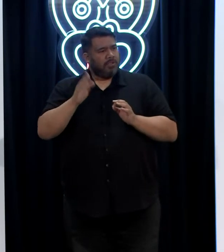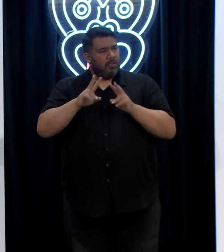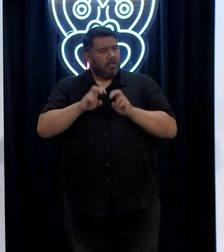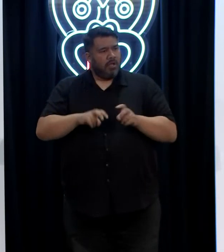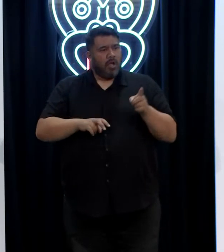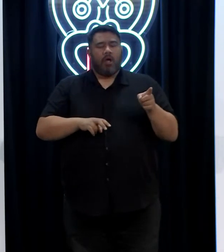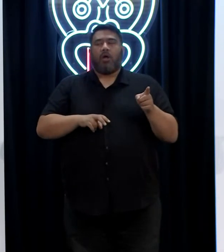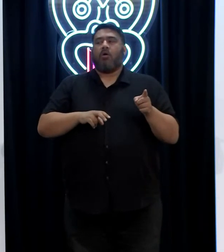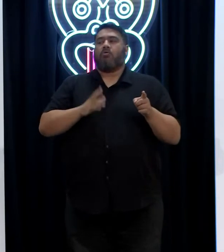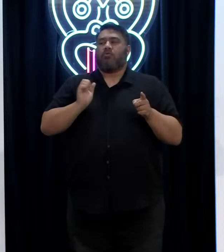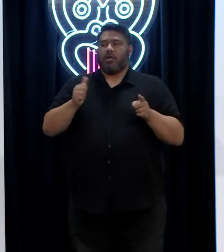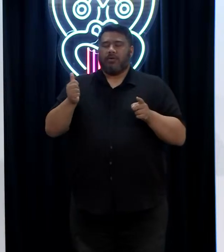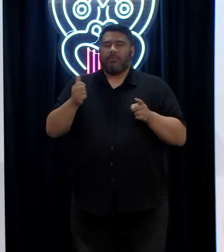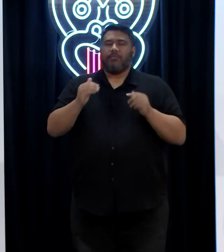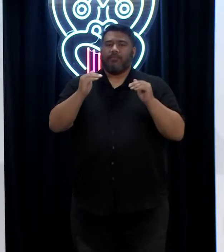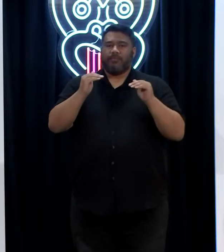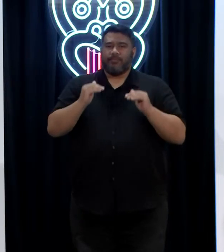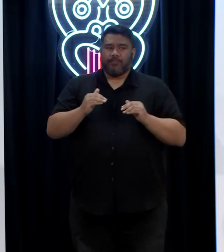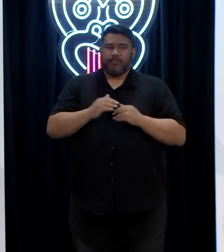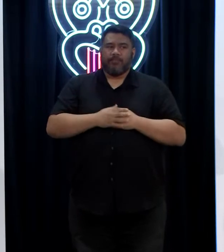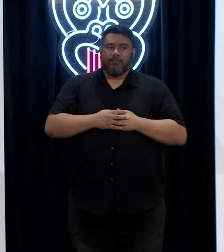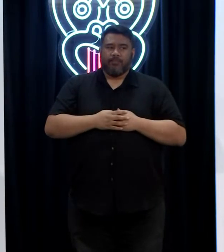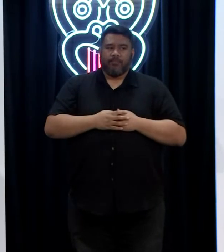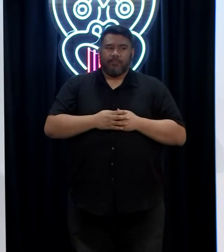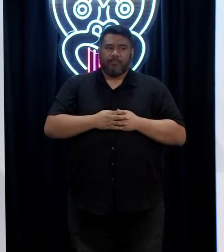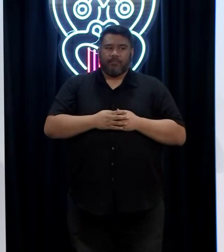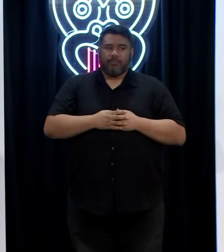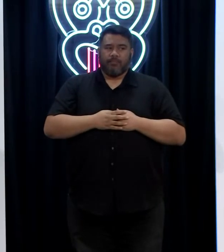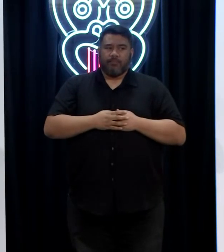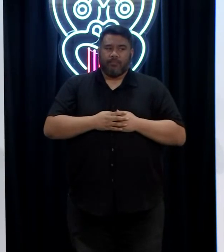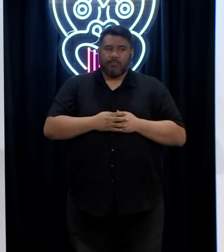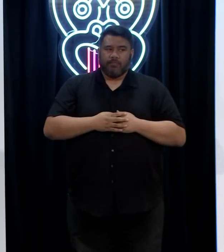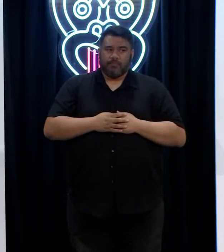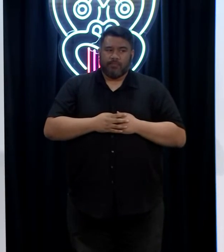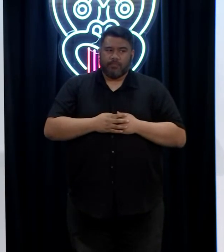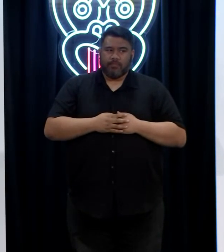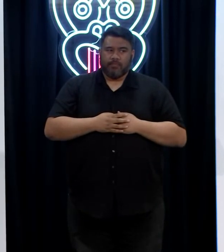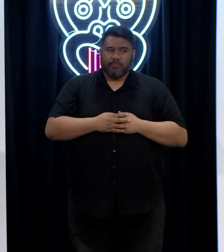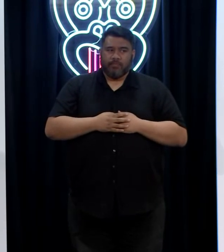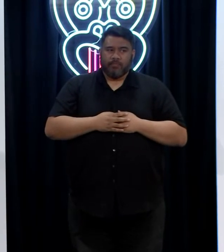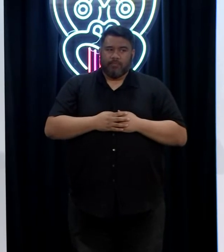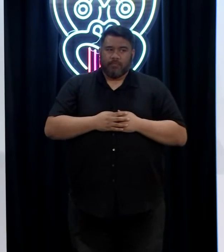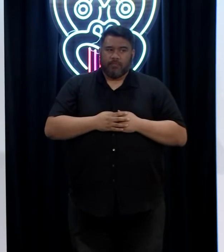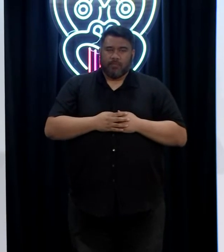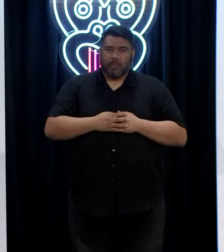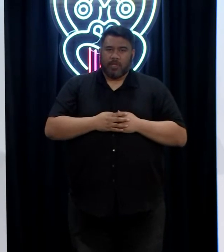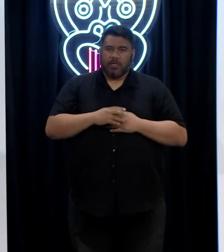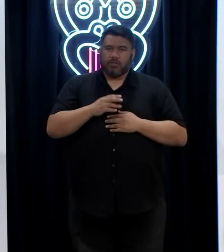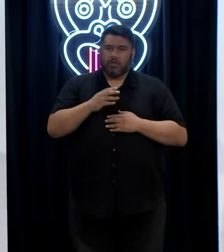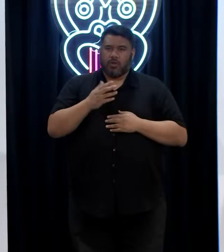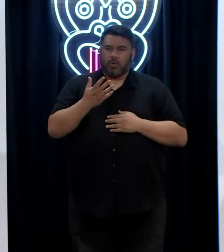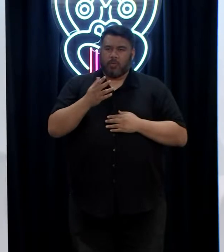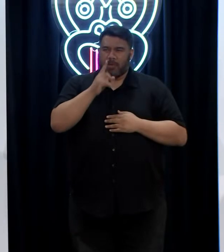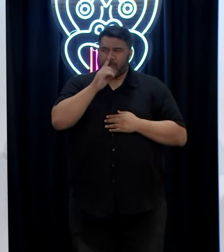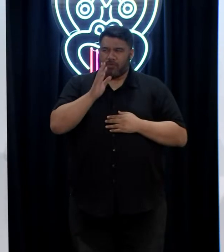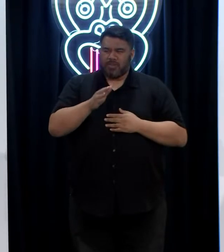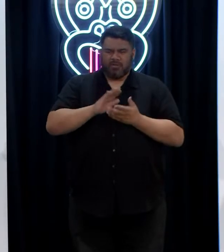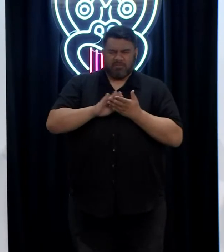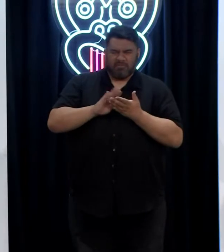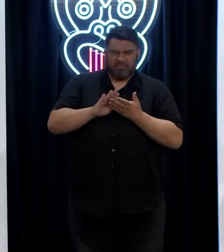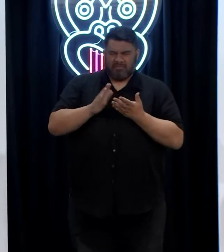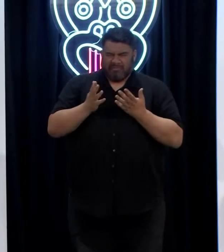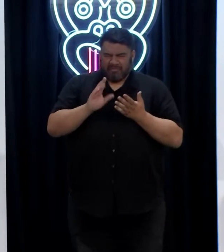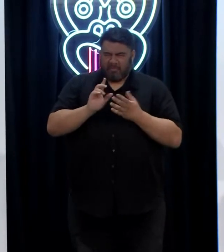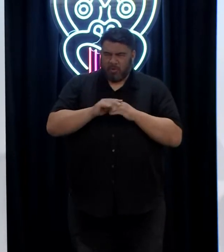on. Okay, and I guess just building on that, the fact that there's lack of clarity around that, and a lot of other, like